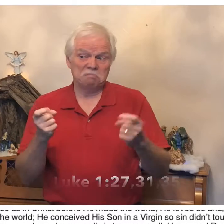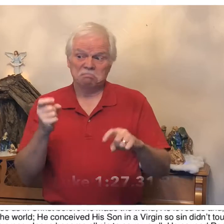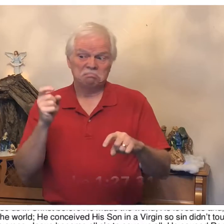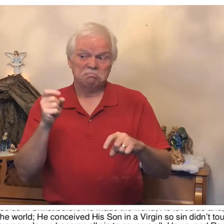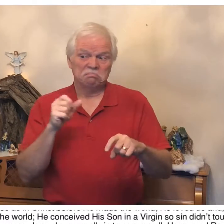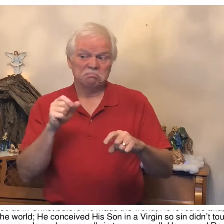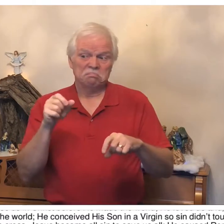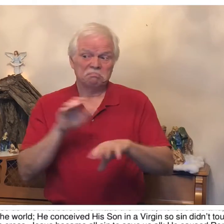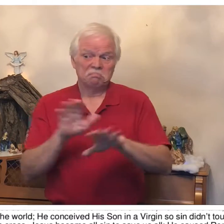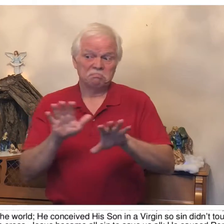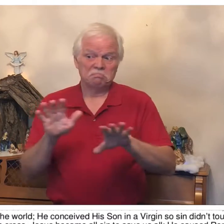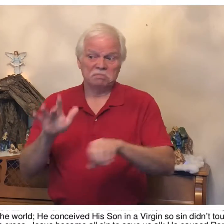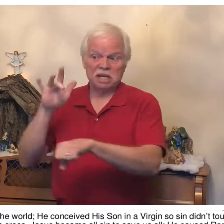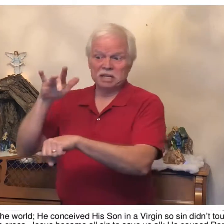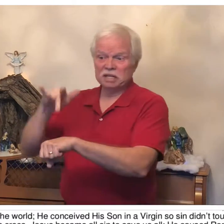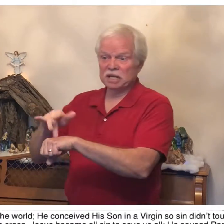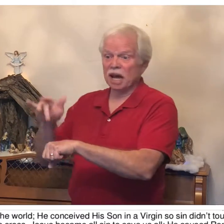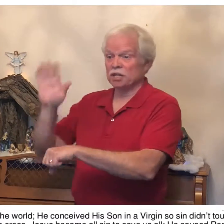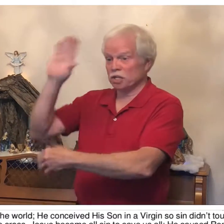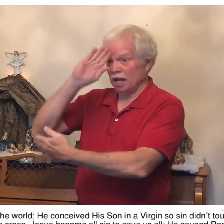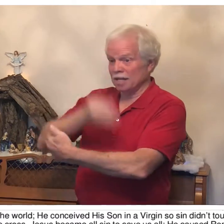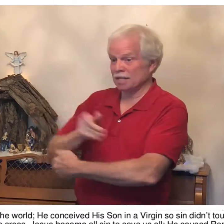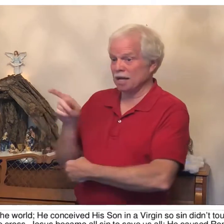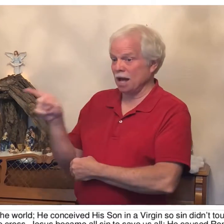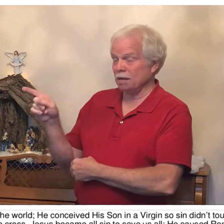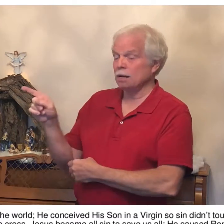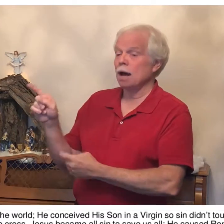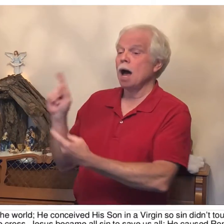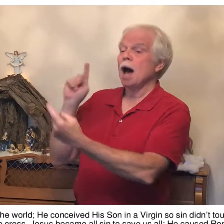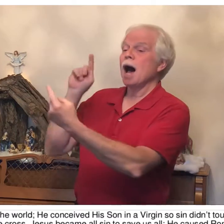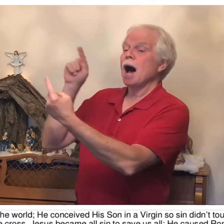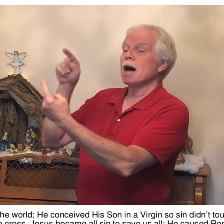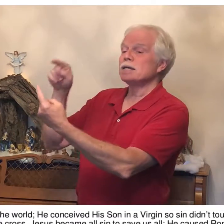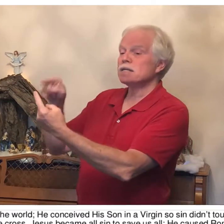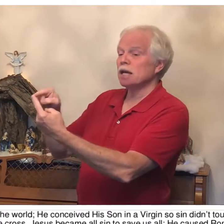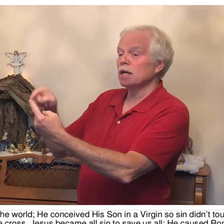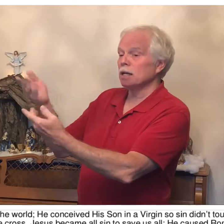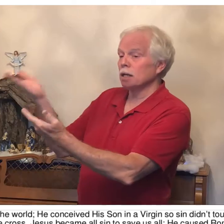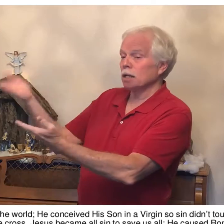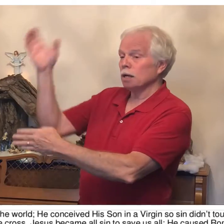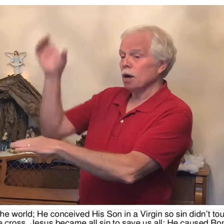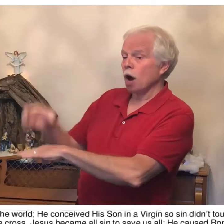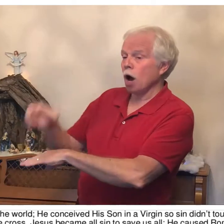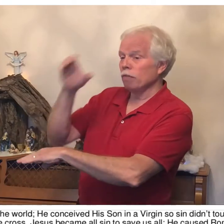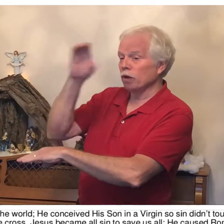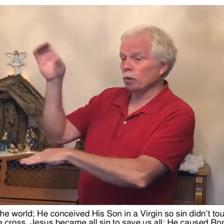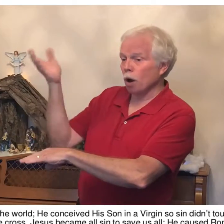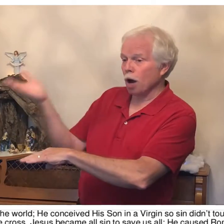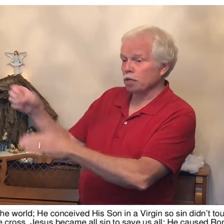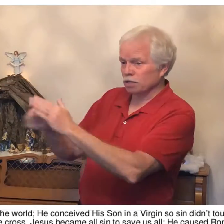didn't touch his son until on the cross.